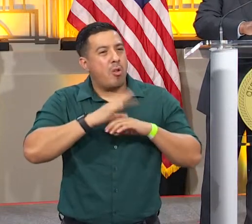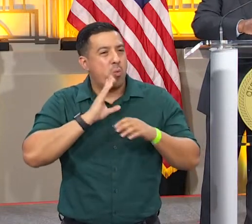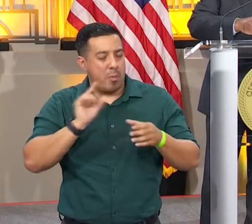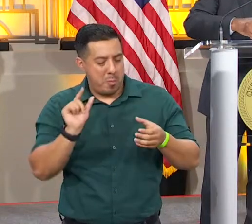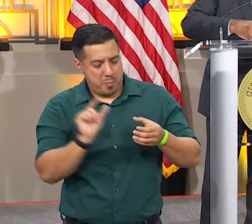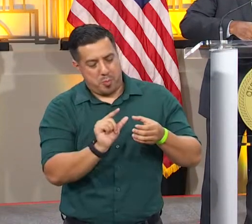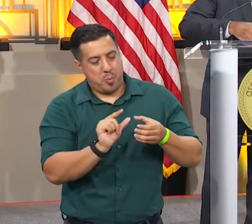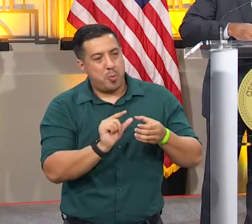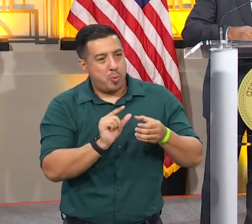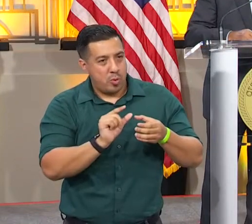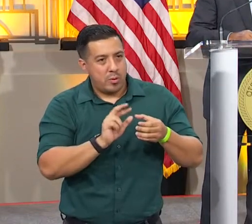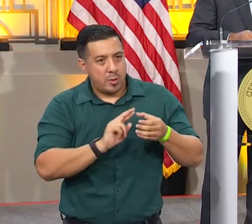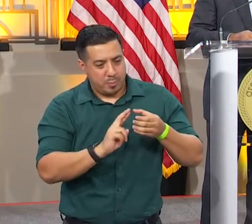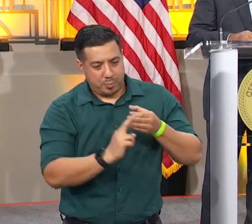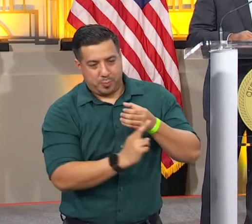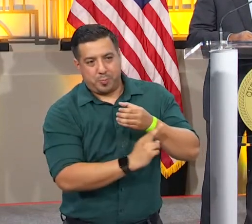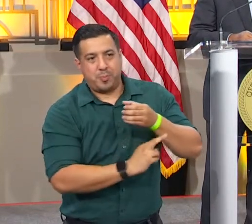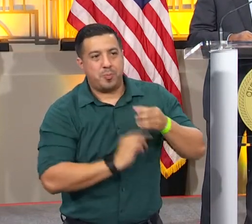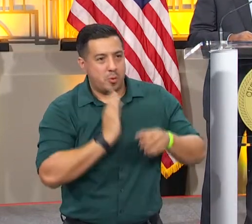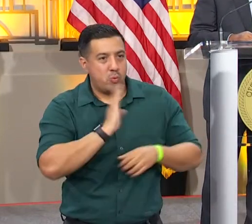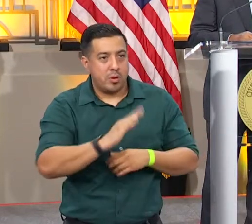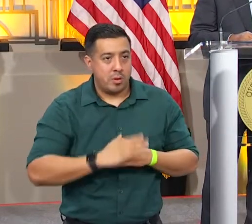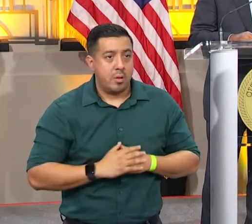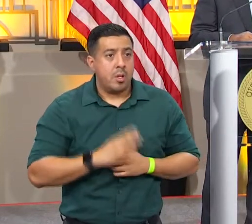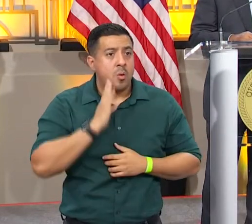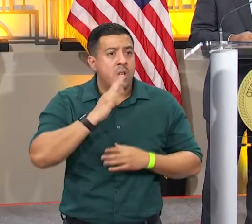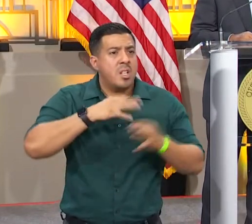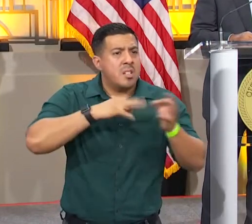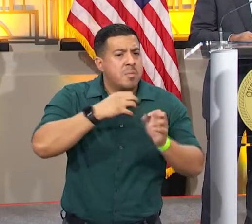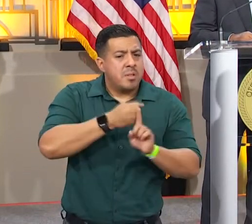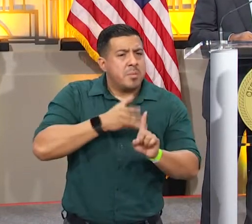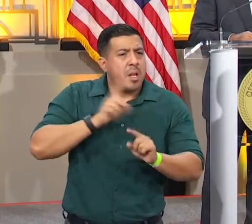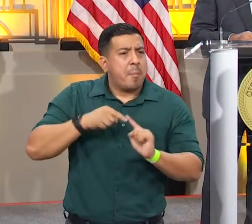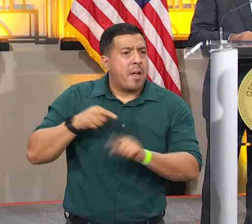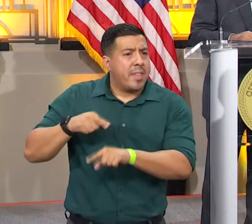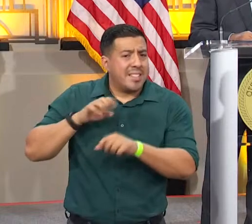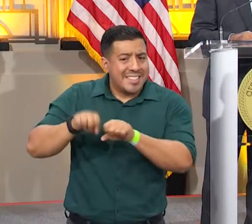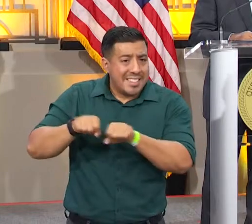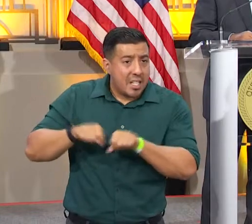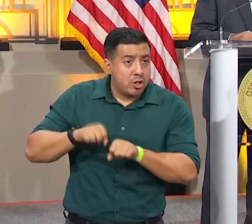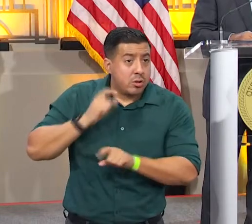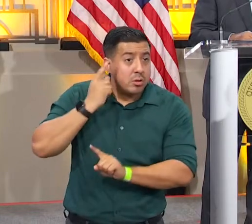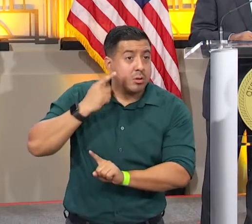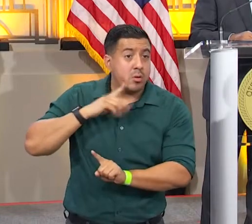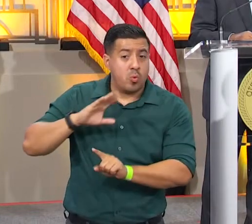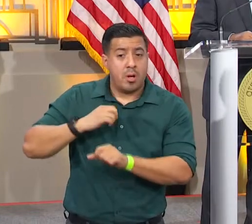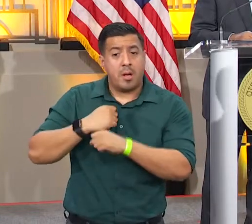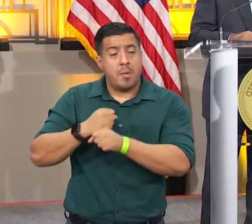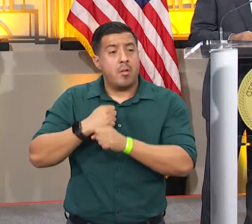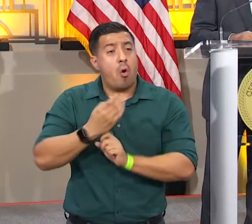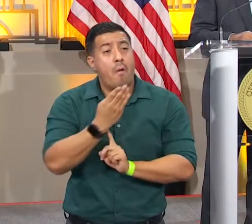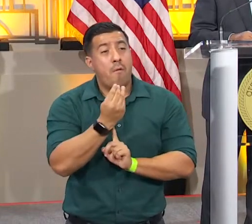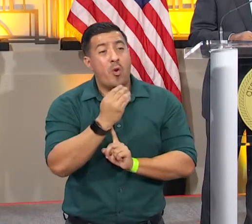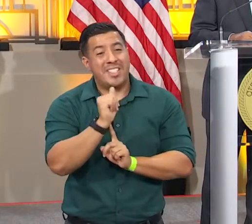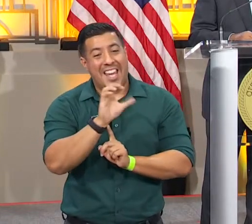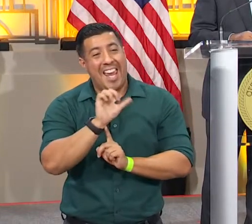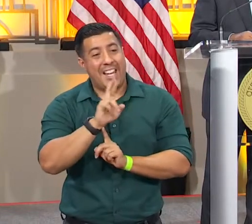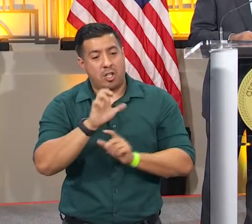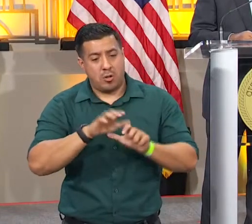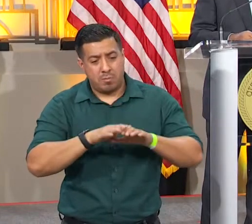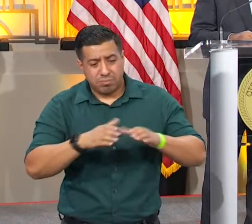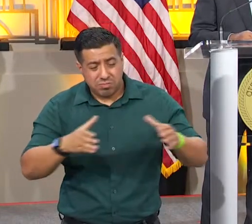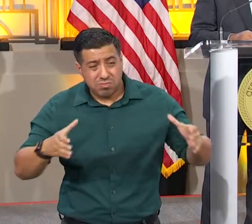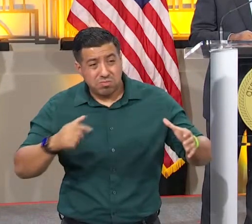we will hear more details about Axiom Station and their plans to build a 14-acre headquarters